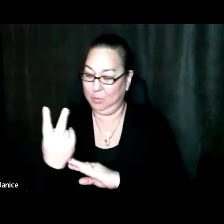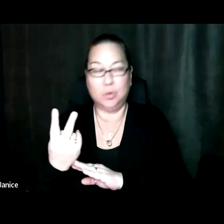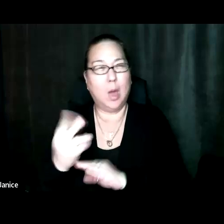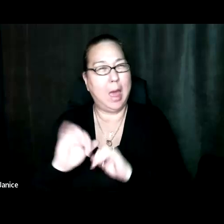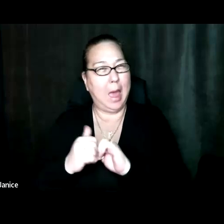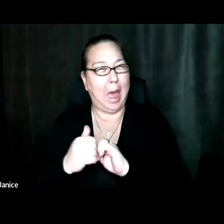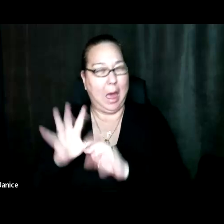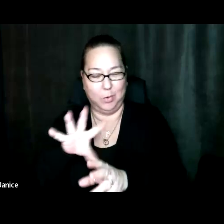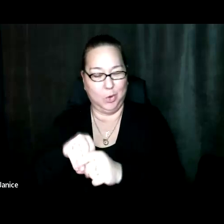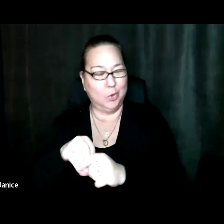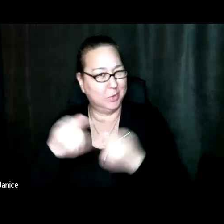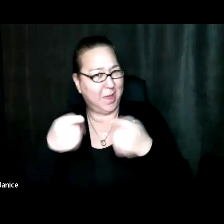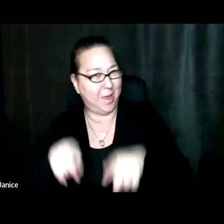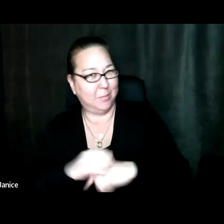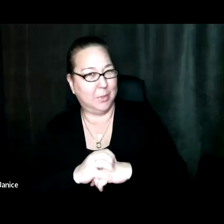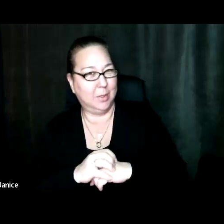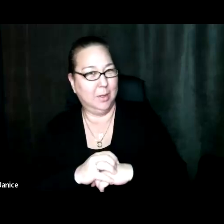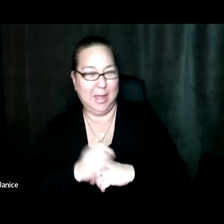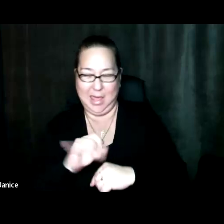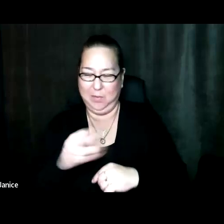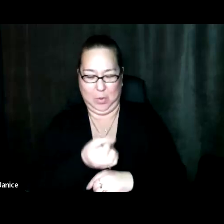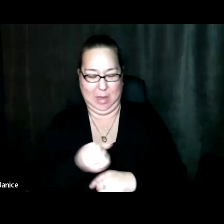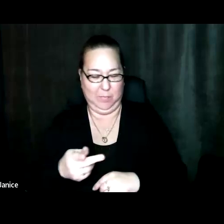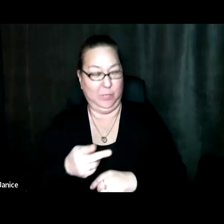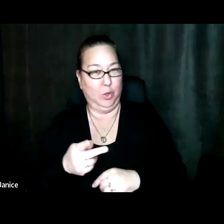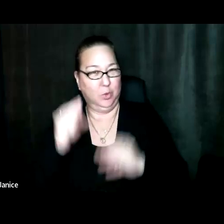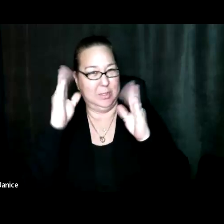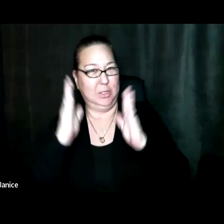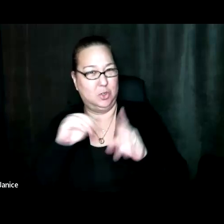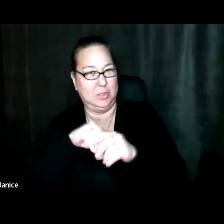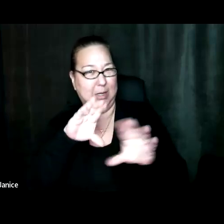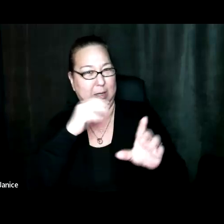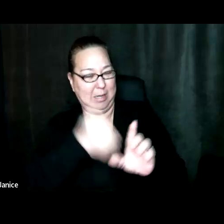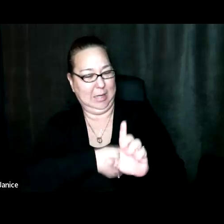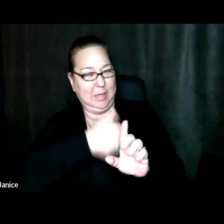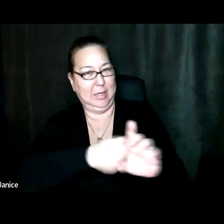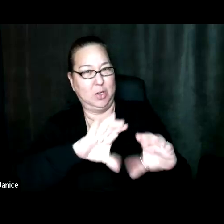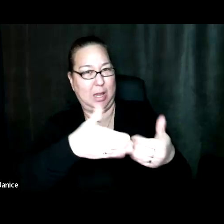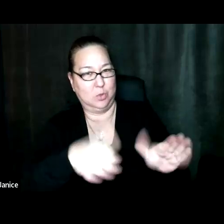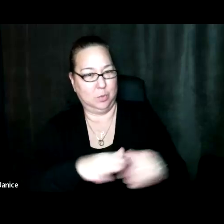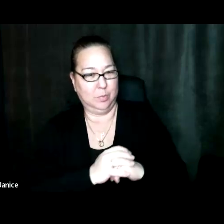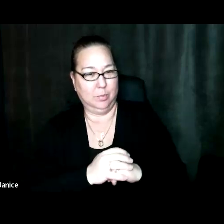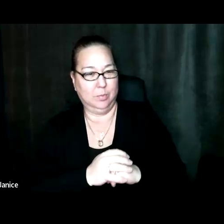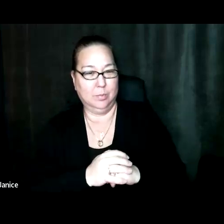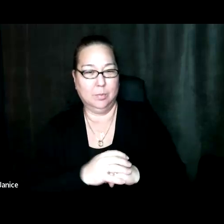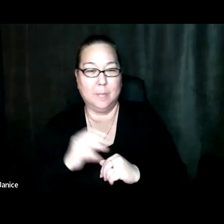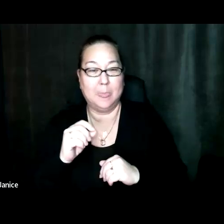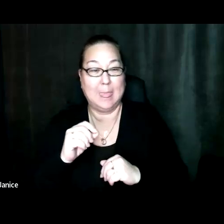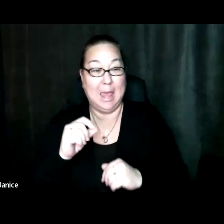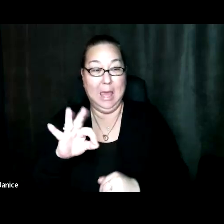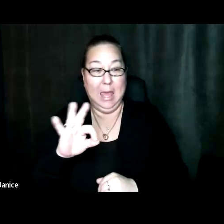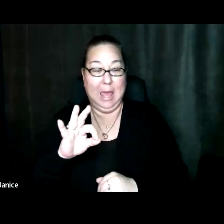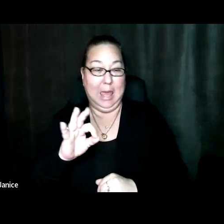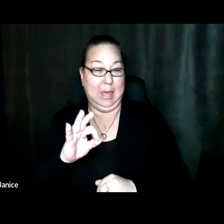fewer teachers and more students per classroom? What if our cohort's current enrollment does not go down to 46 students as